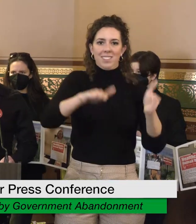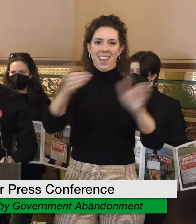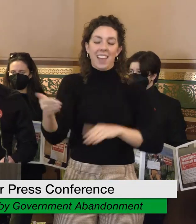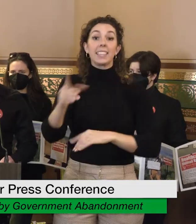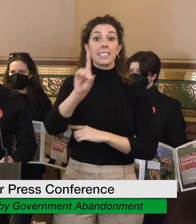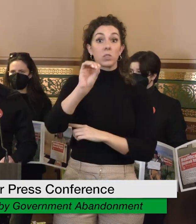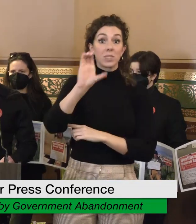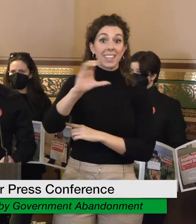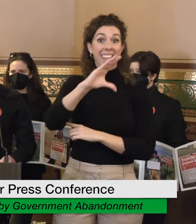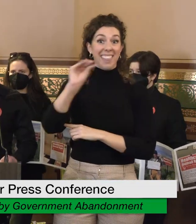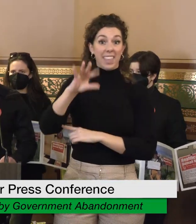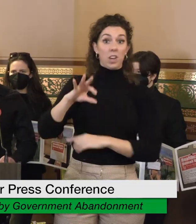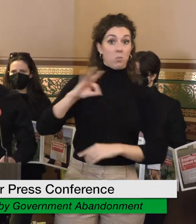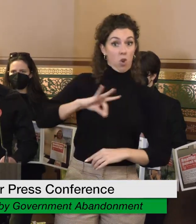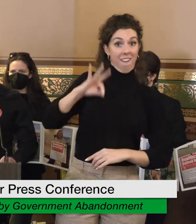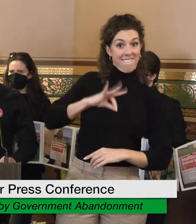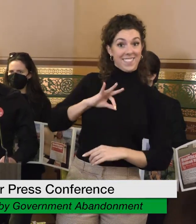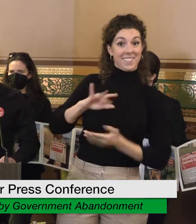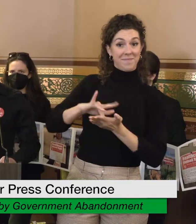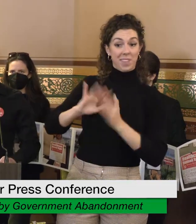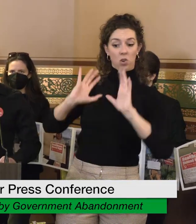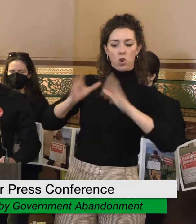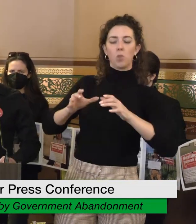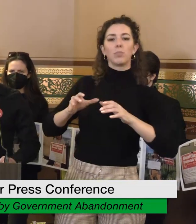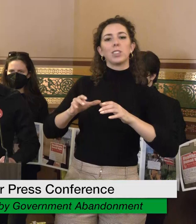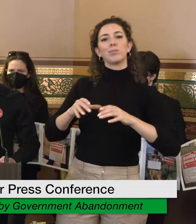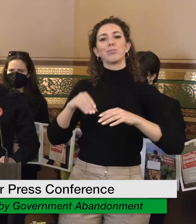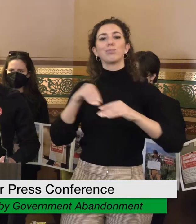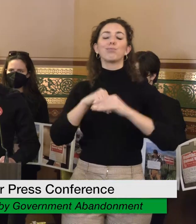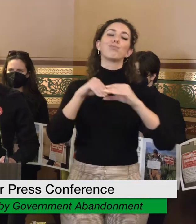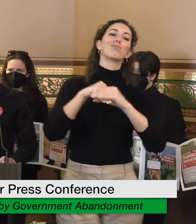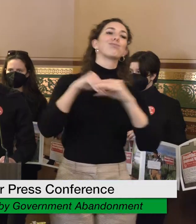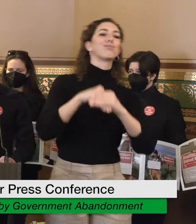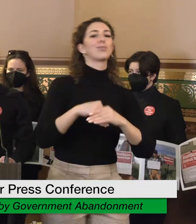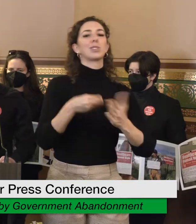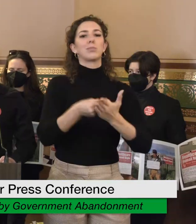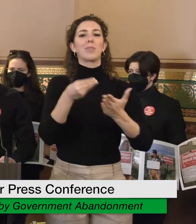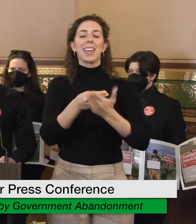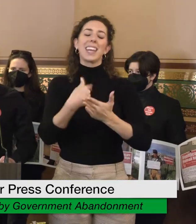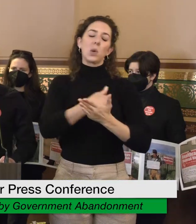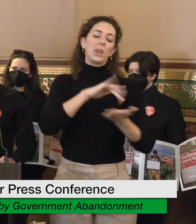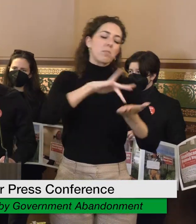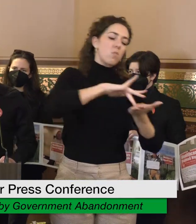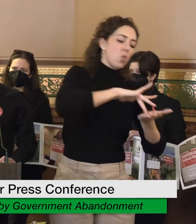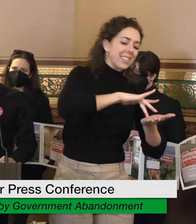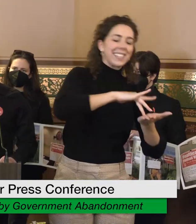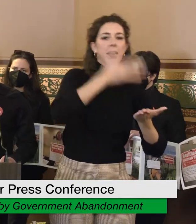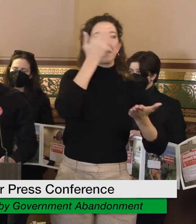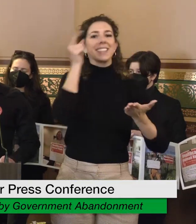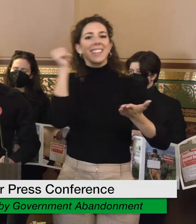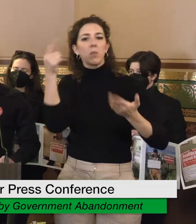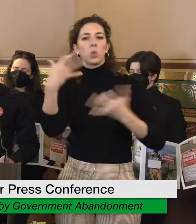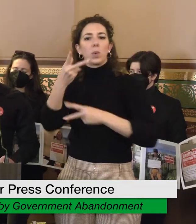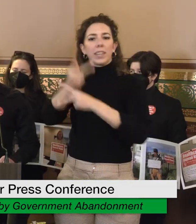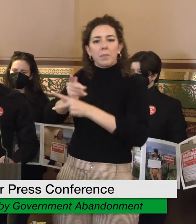for-profit medical group made their wallets fatter. We were poisoned for dollars in their pockets. In Massachusetts,